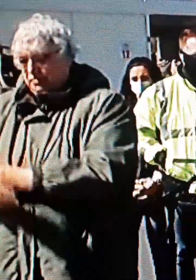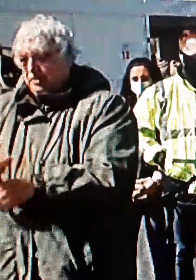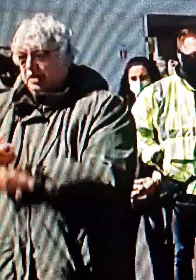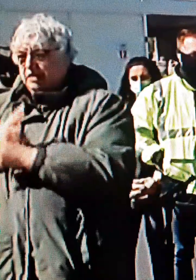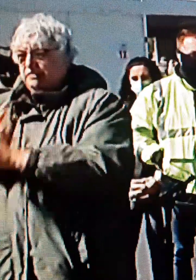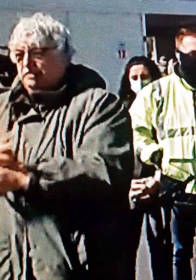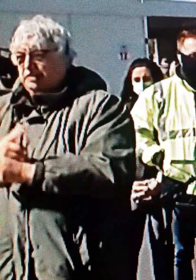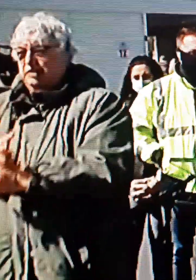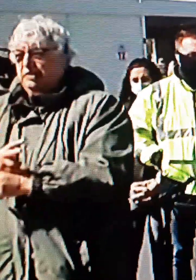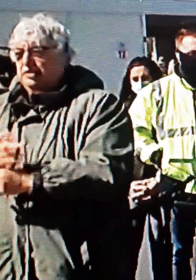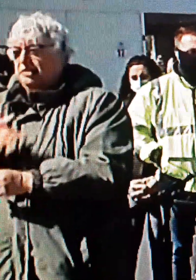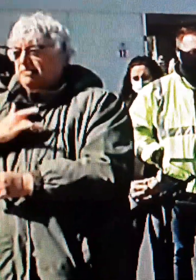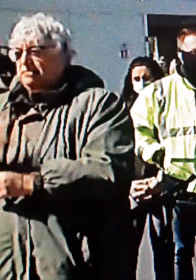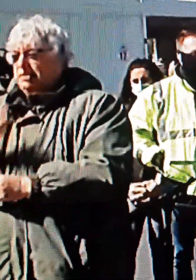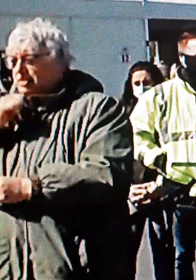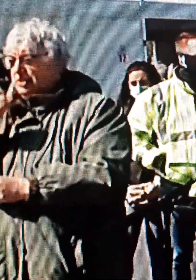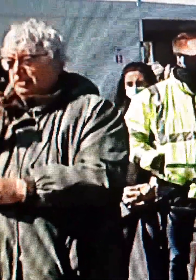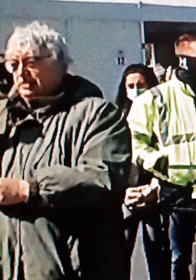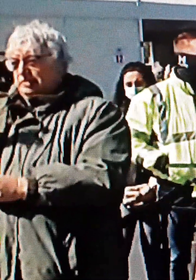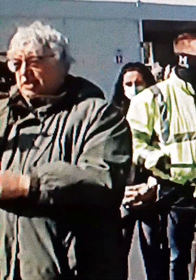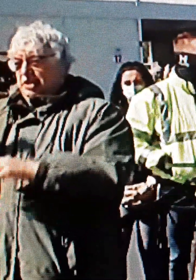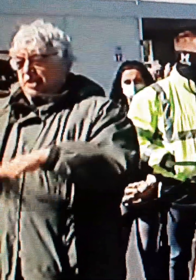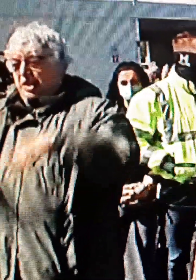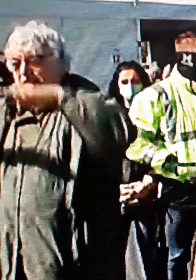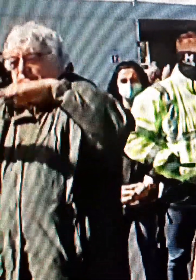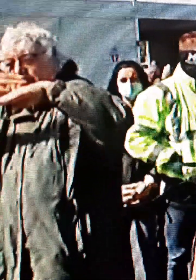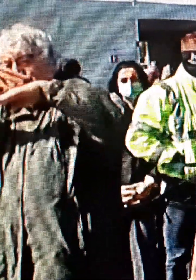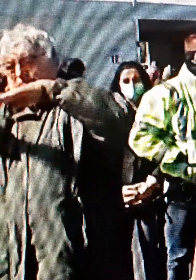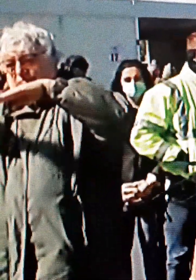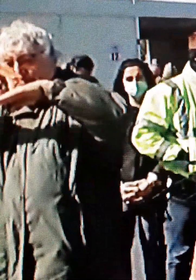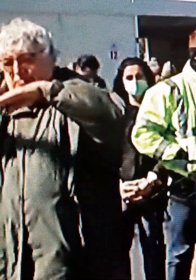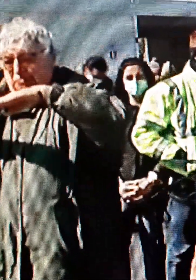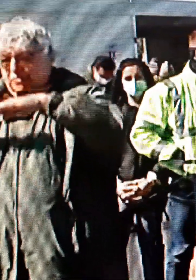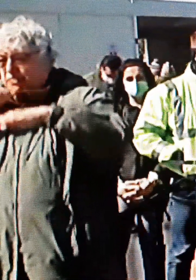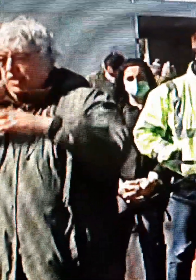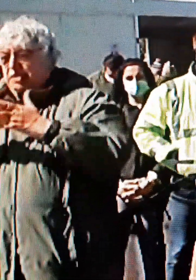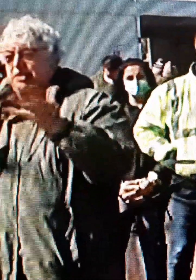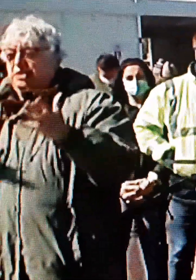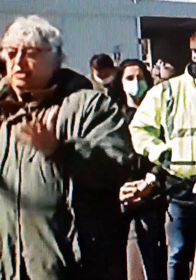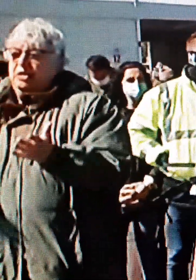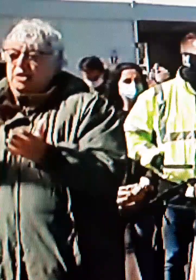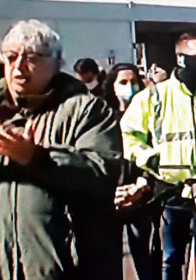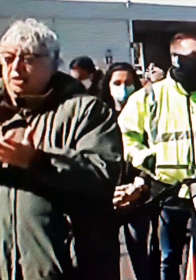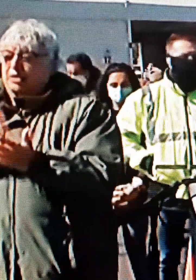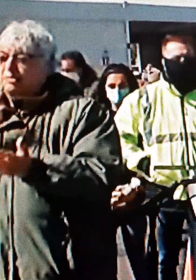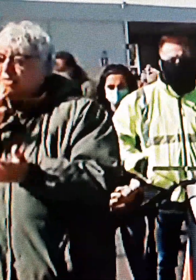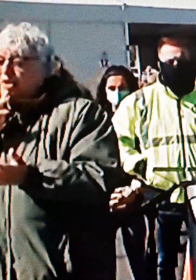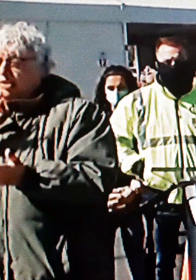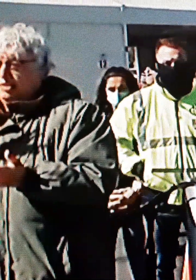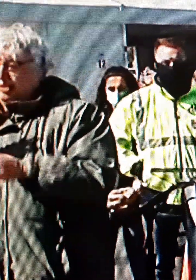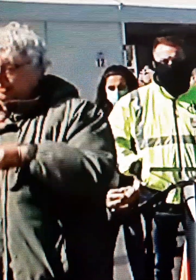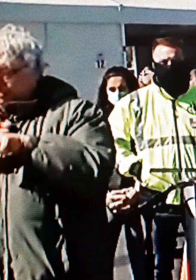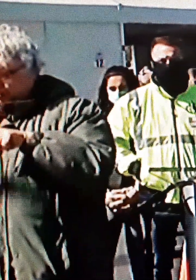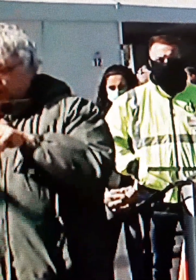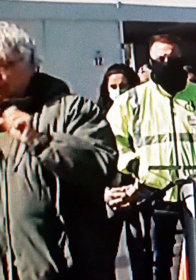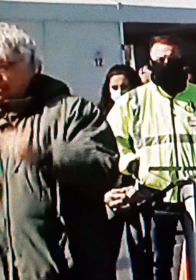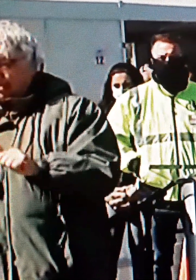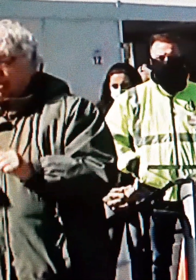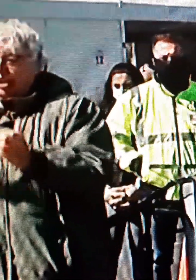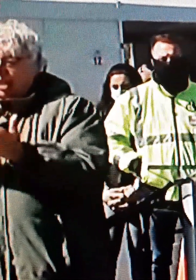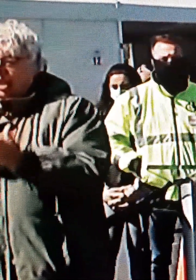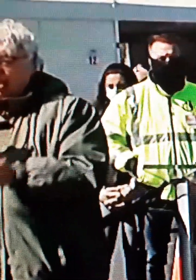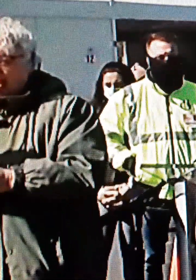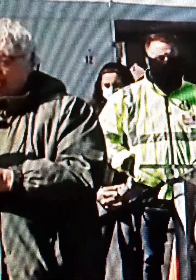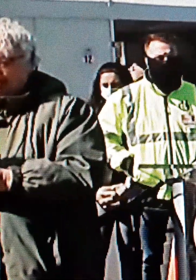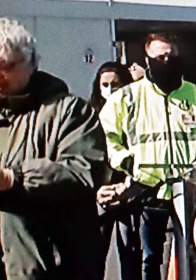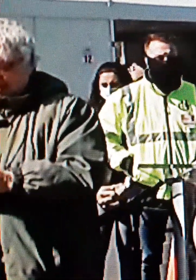areas that normally don't get sun, elevated areas. We could have some refreezing if there's any water left. And lastly, to our police officers